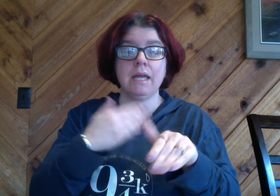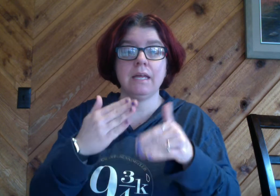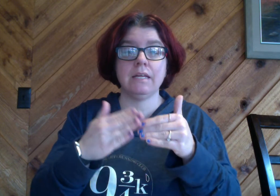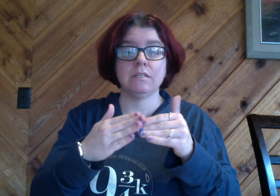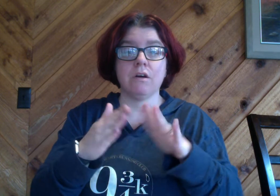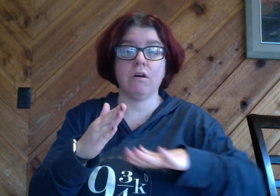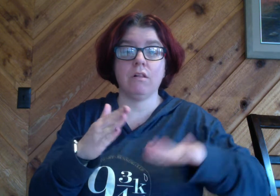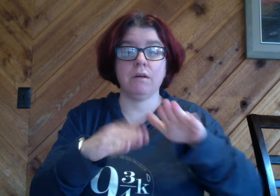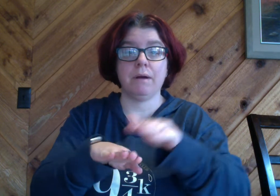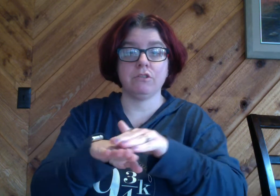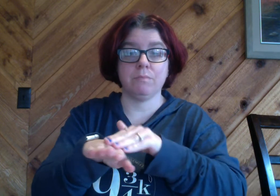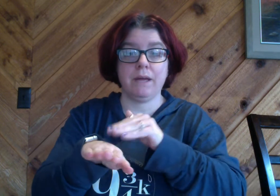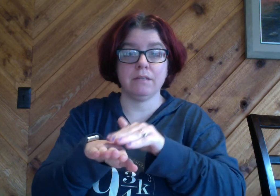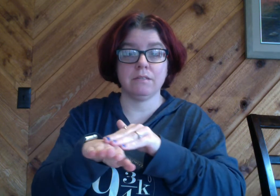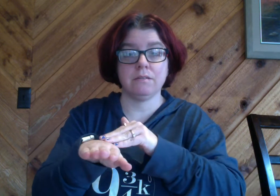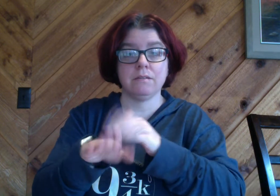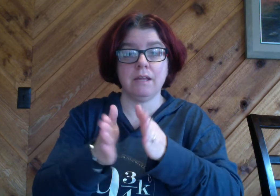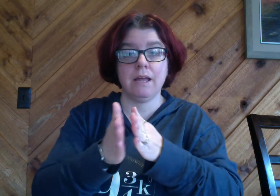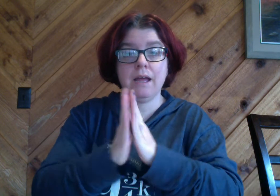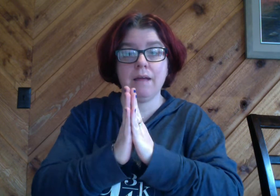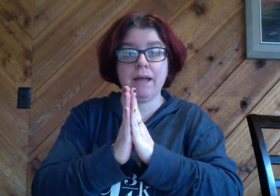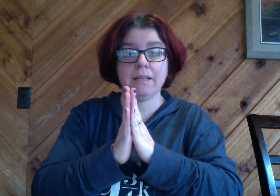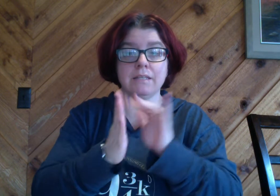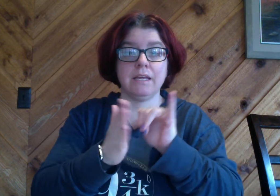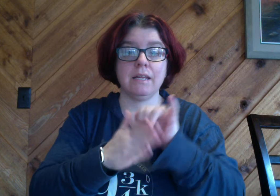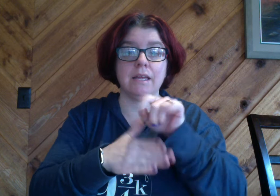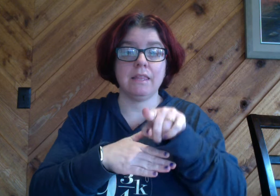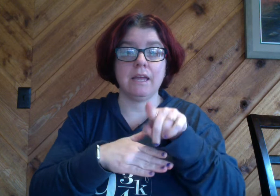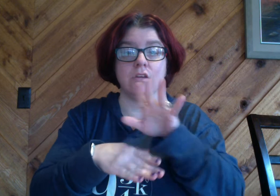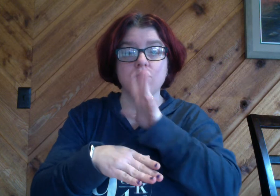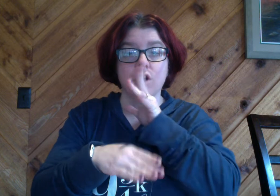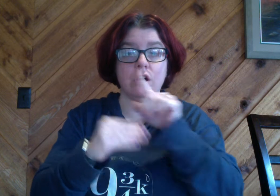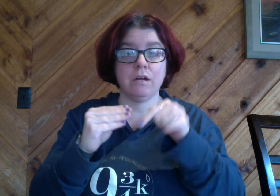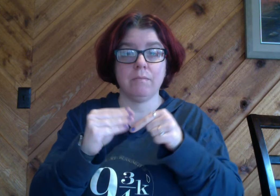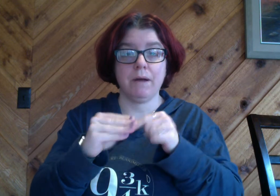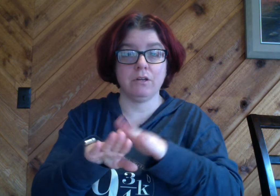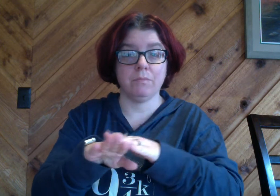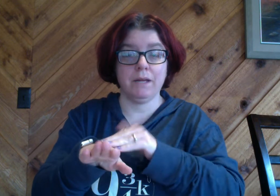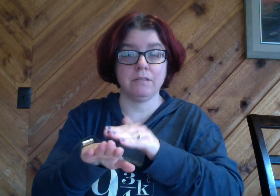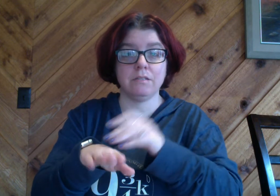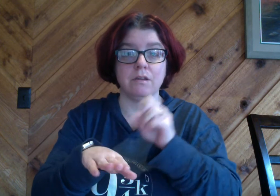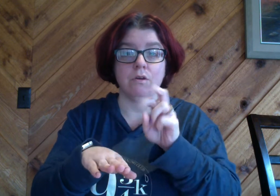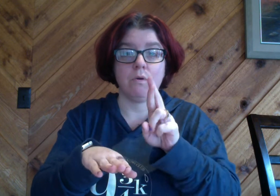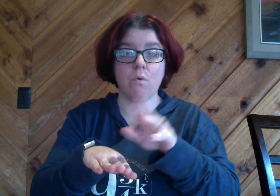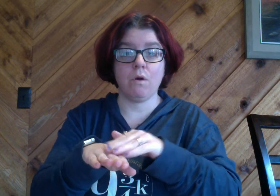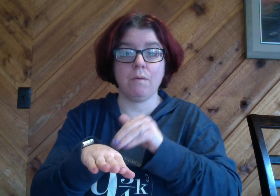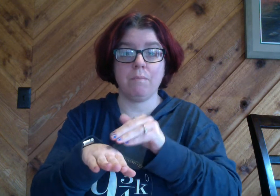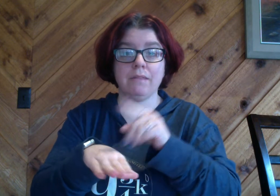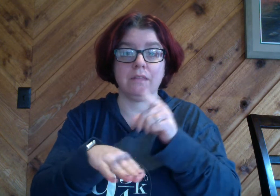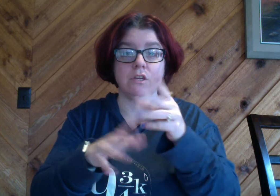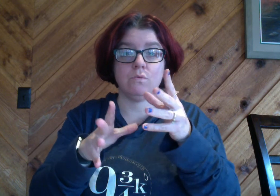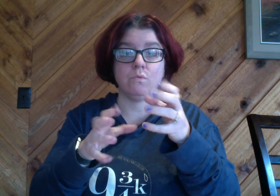is all about your pets. I'm asking that you talk about your pets or a pet that you would